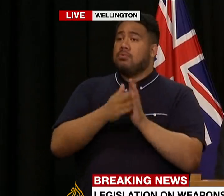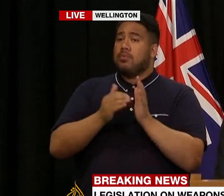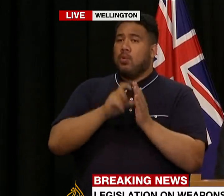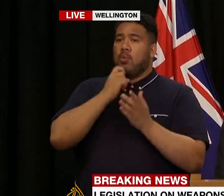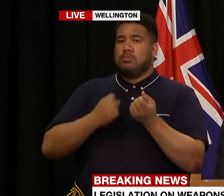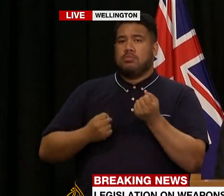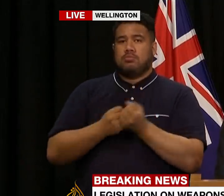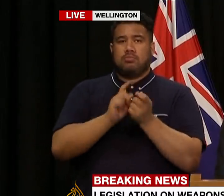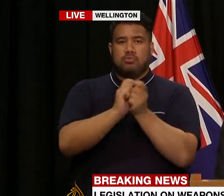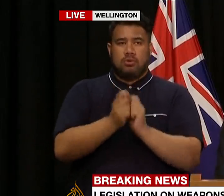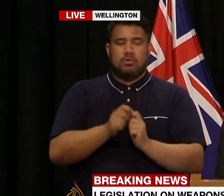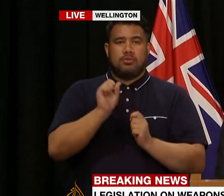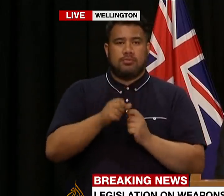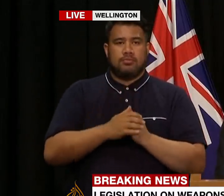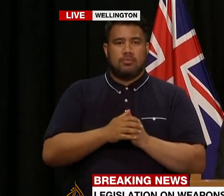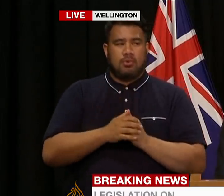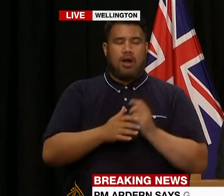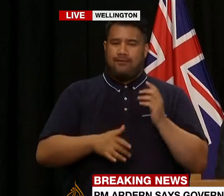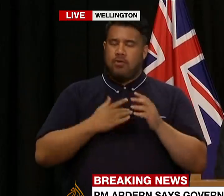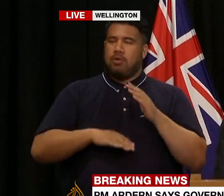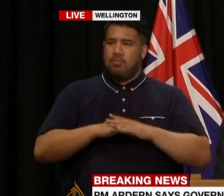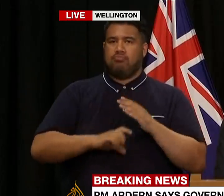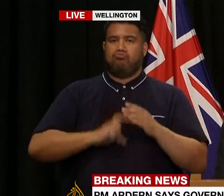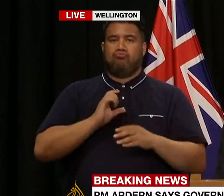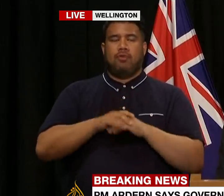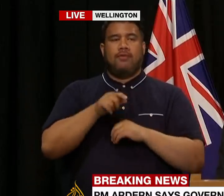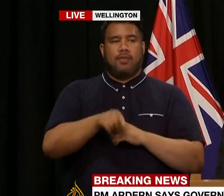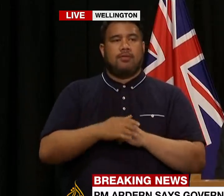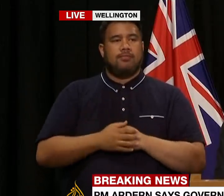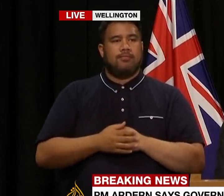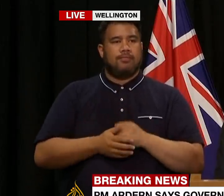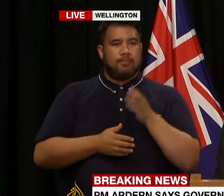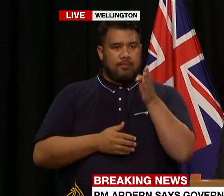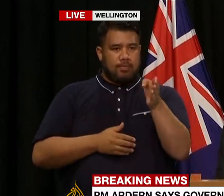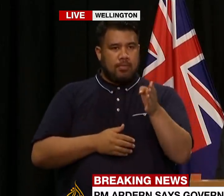this change. I feel incredibly confident of that.